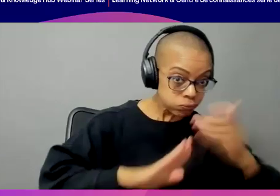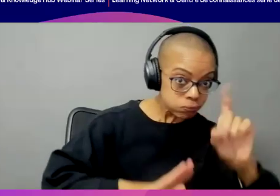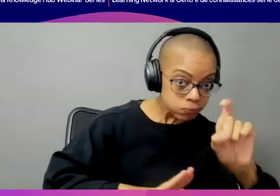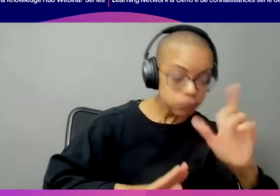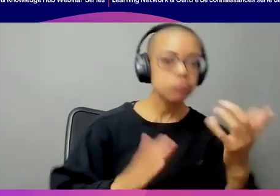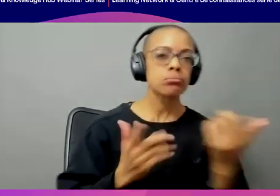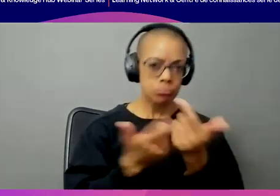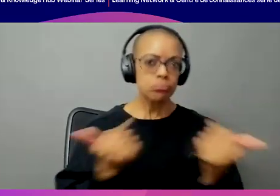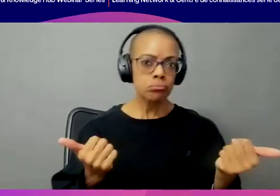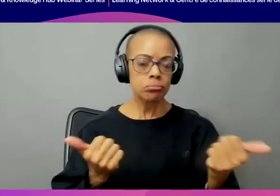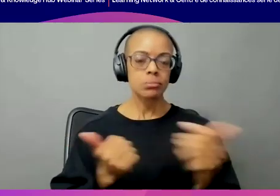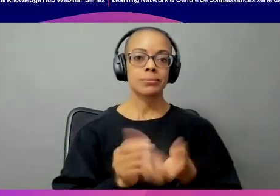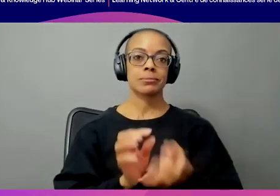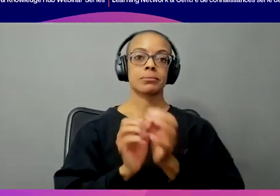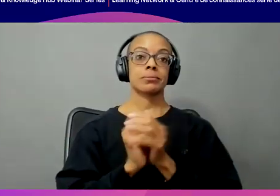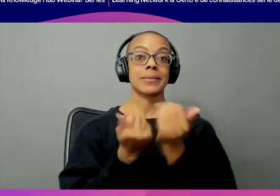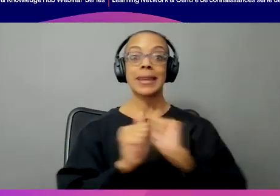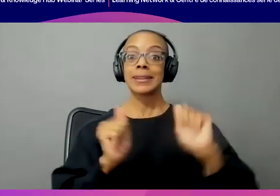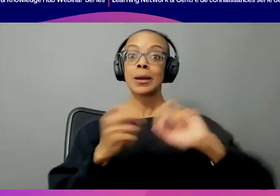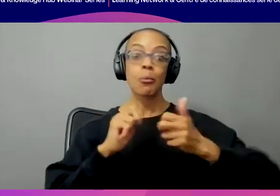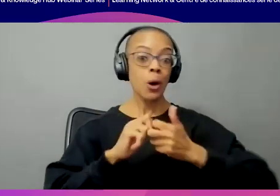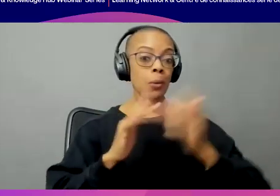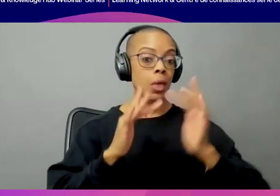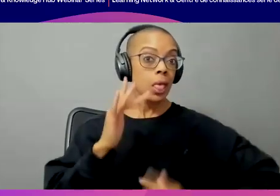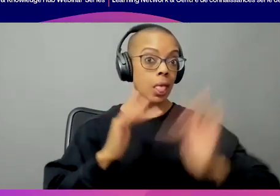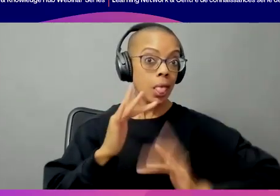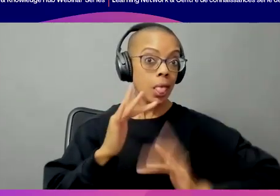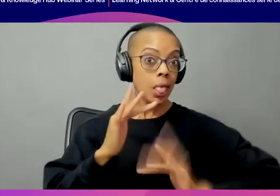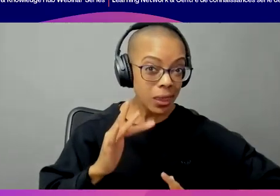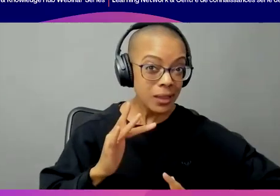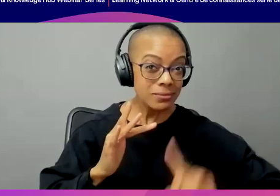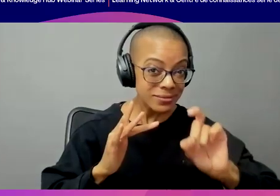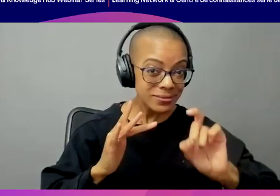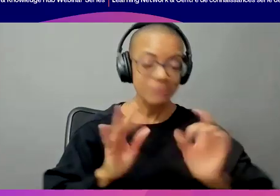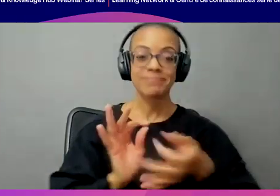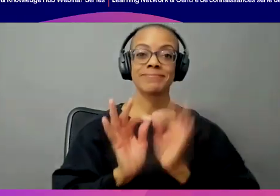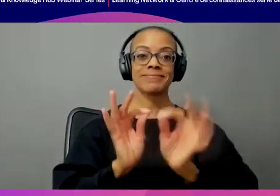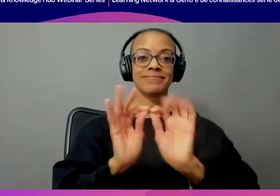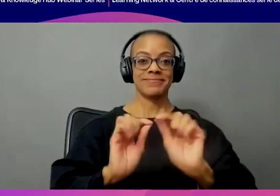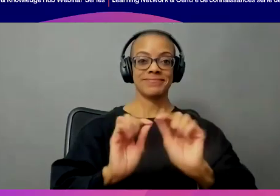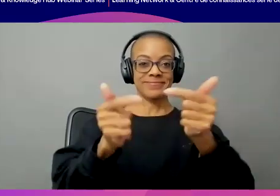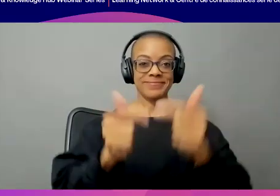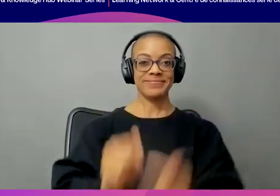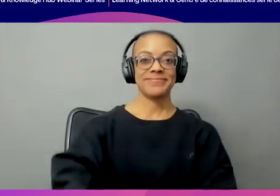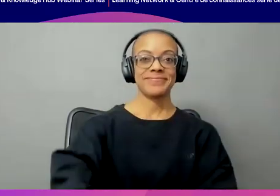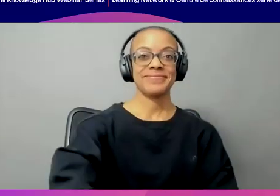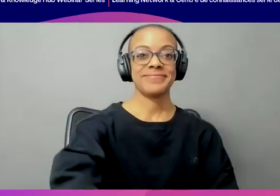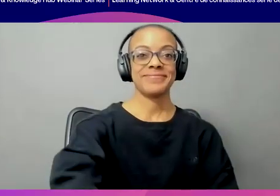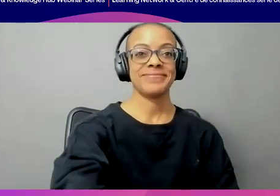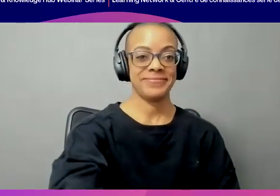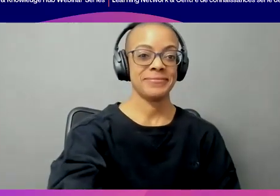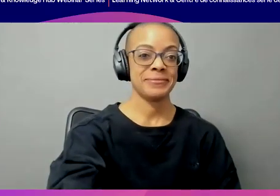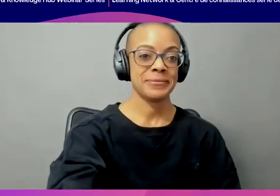they had any issues with connectivity? So we did worry about it a little bit from that point of view and